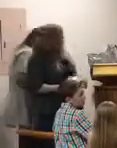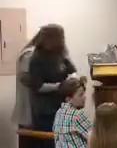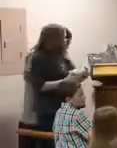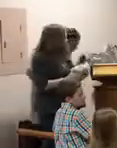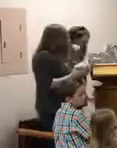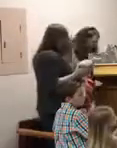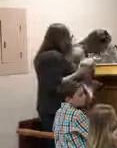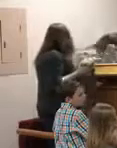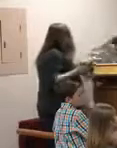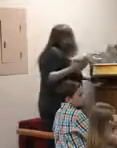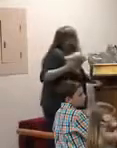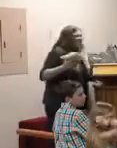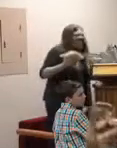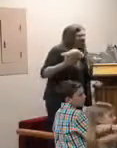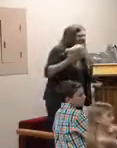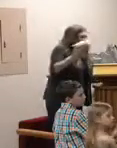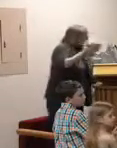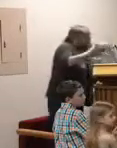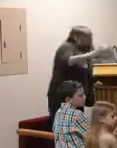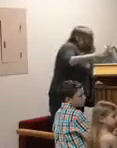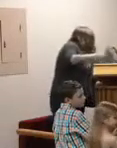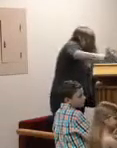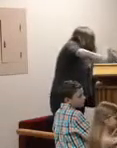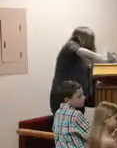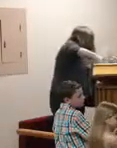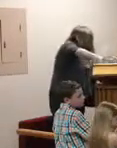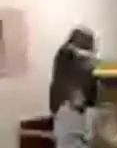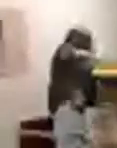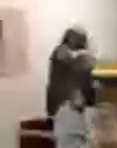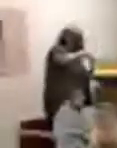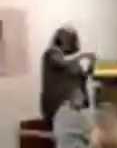Okay, now, we have